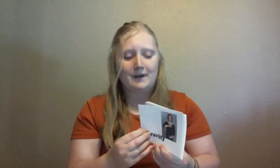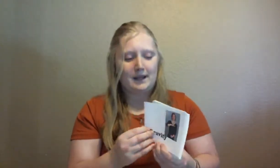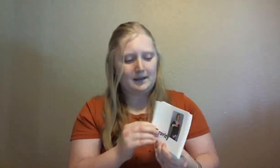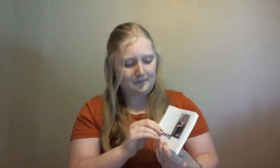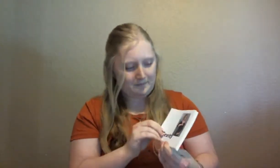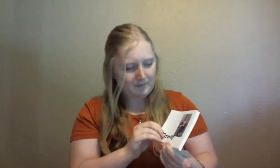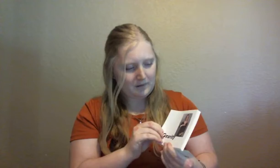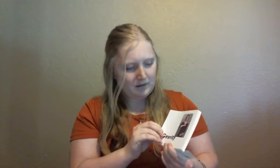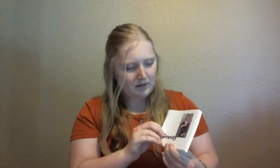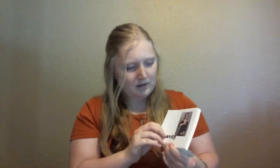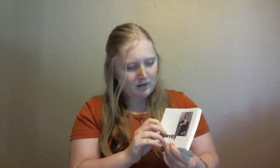gravity.